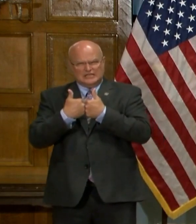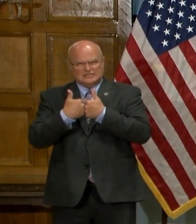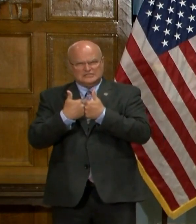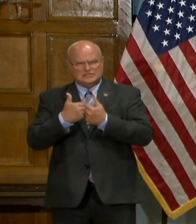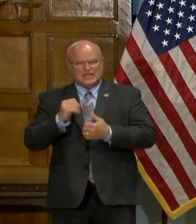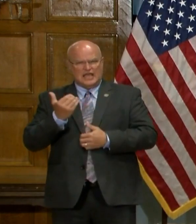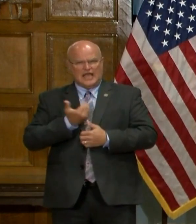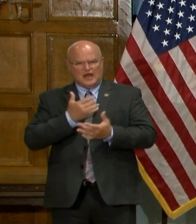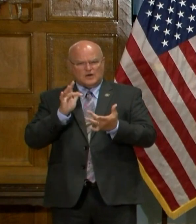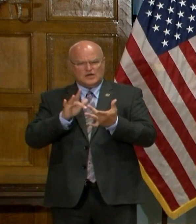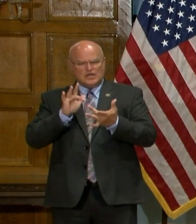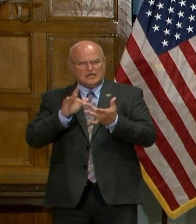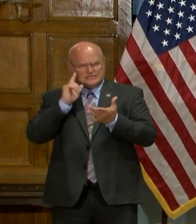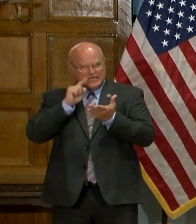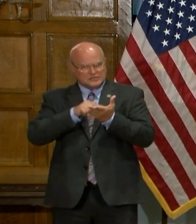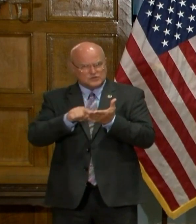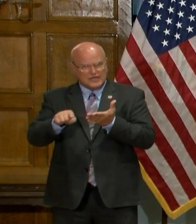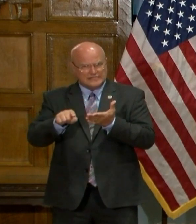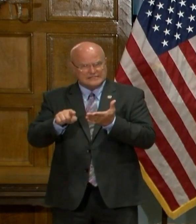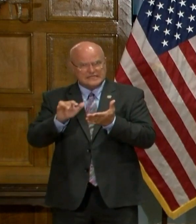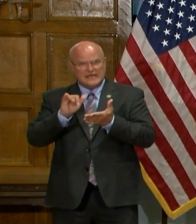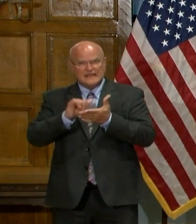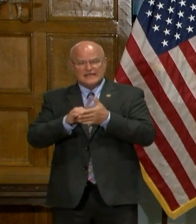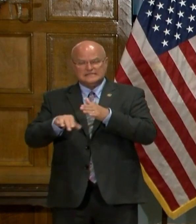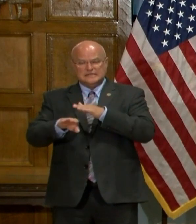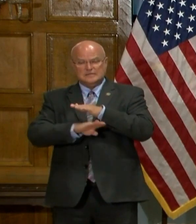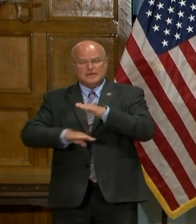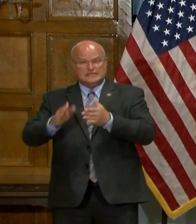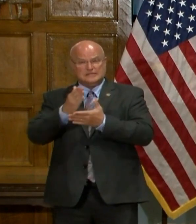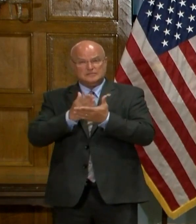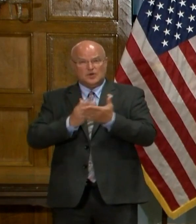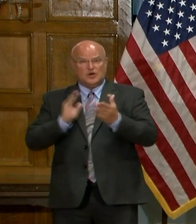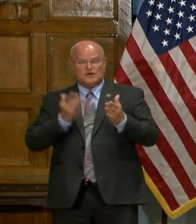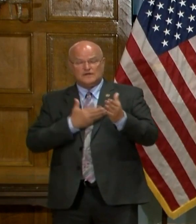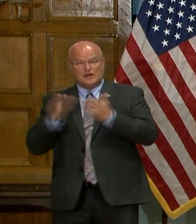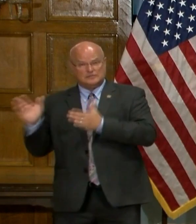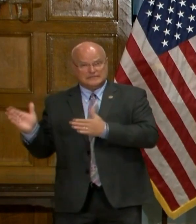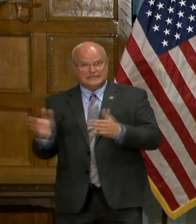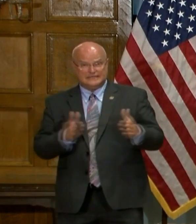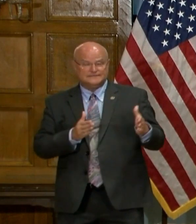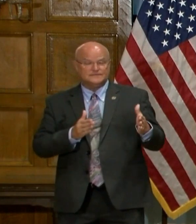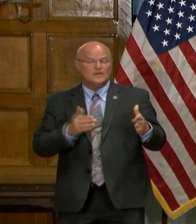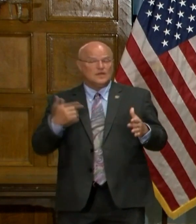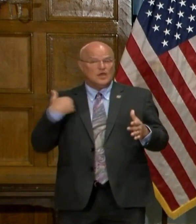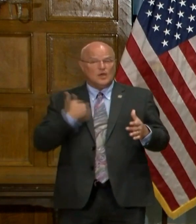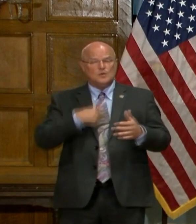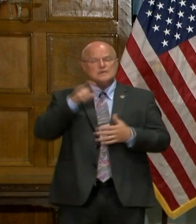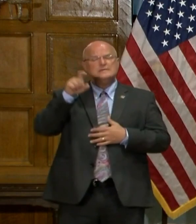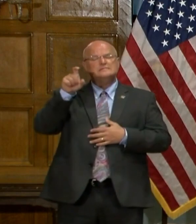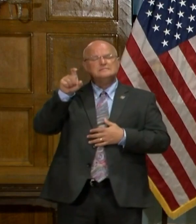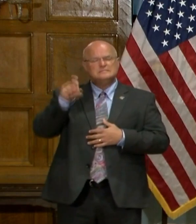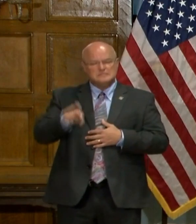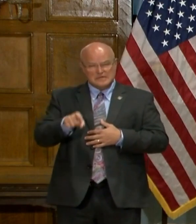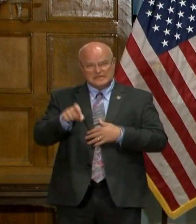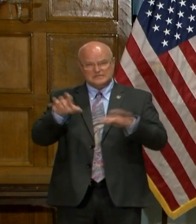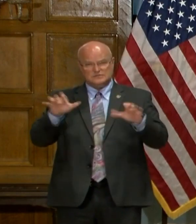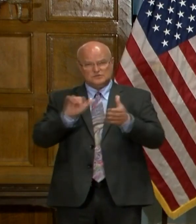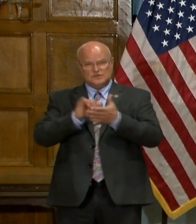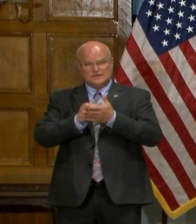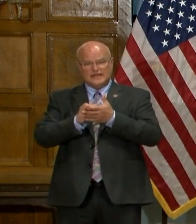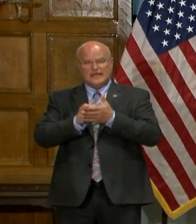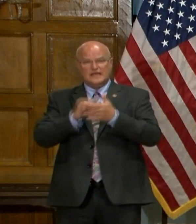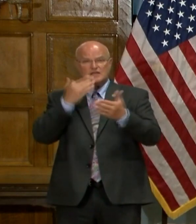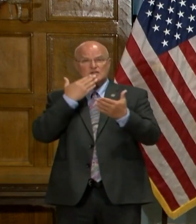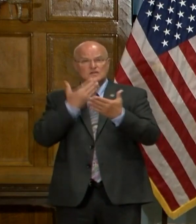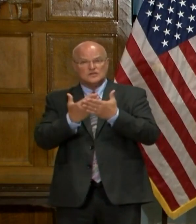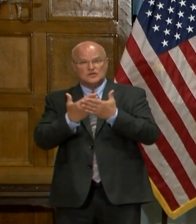on our contact tracing, which is a fundamental part of our strategy. And we have to be able to do that